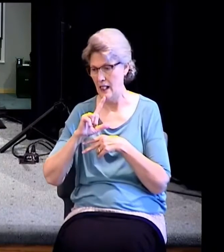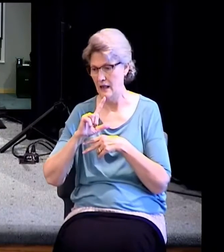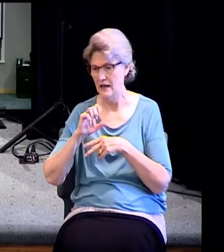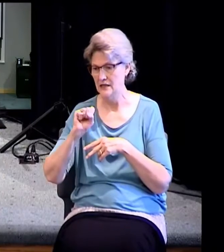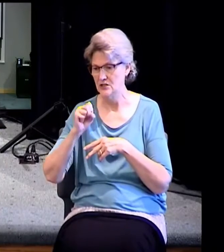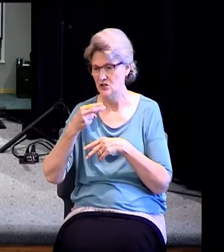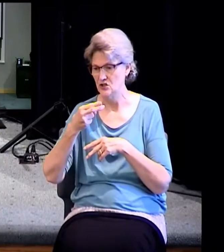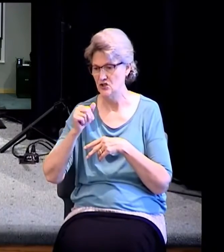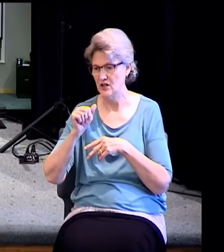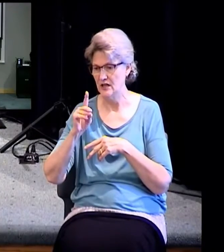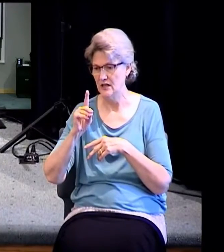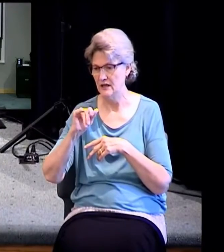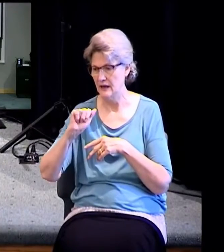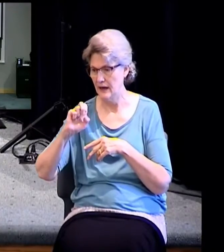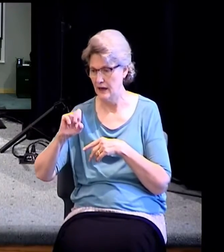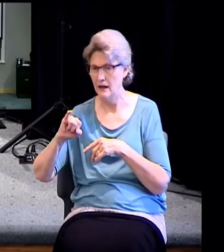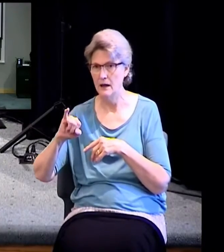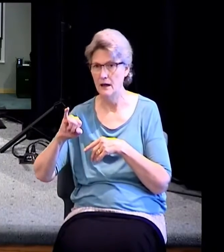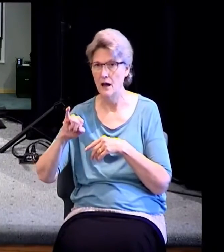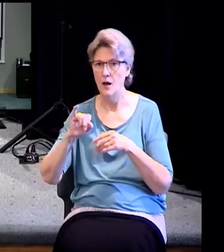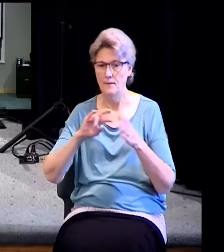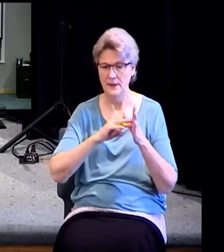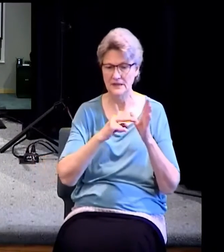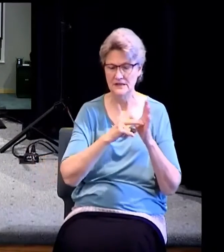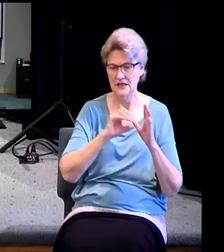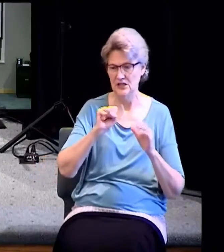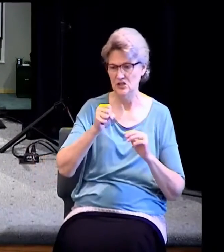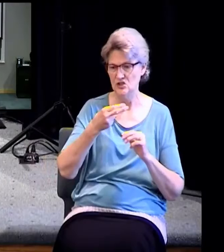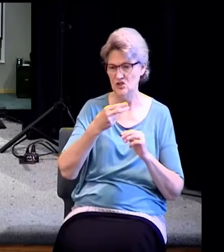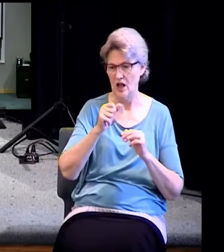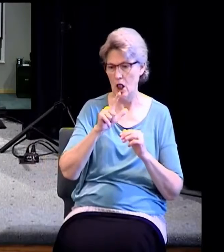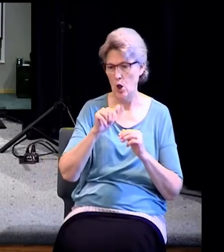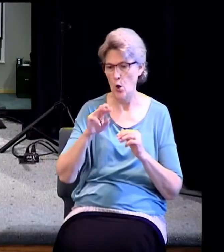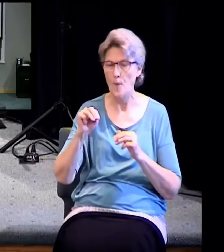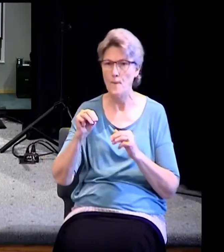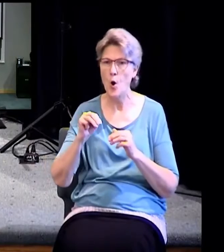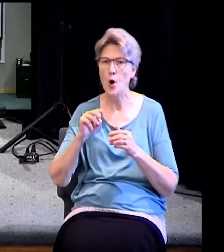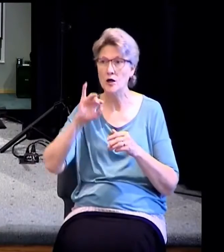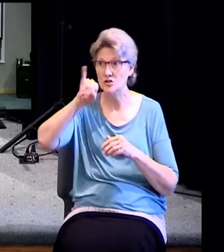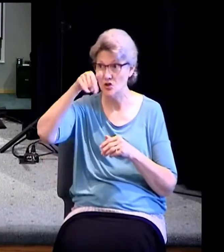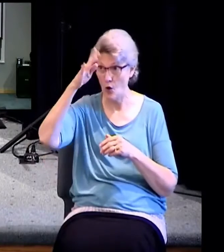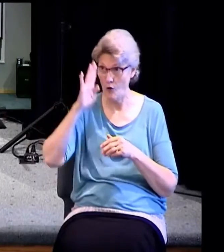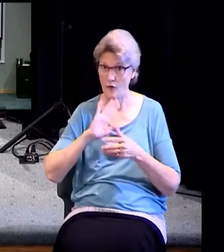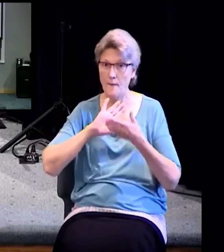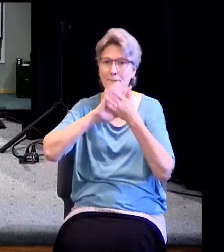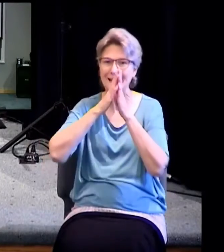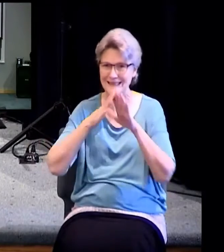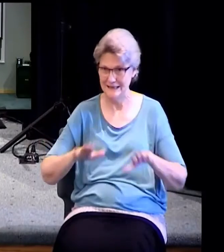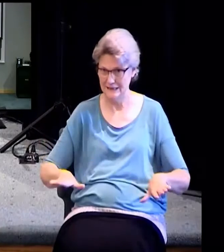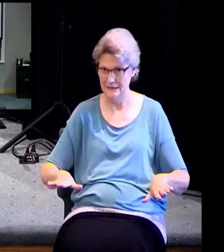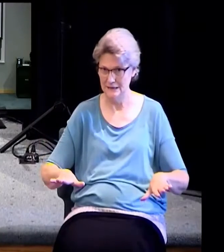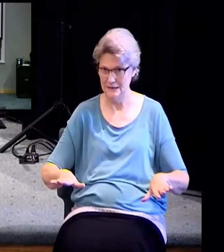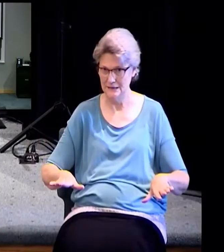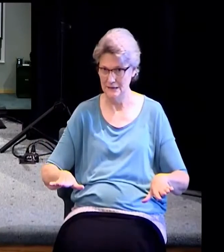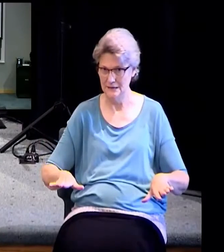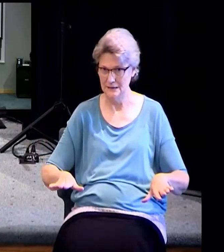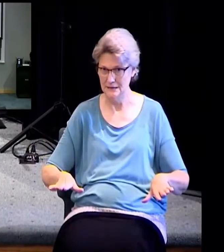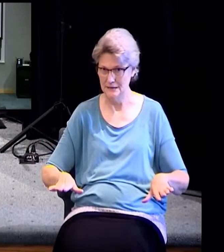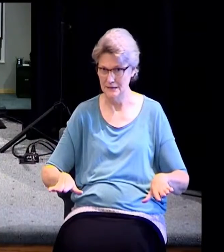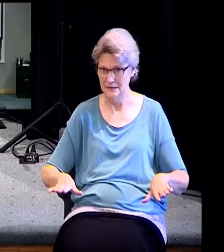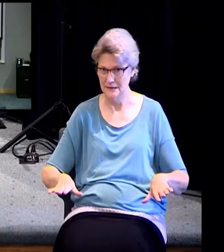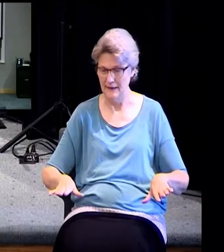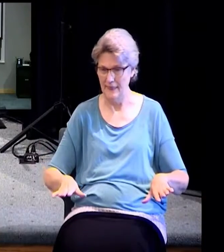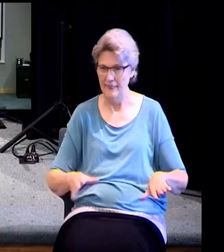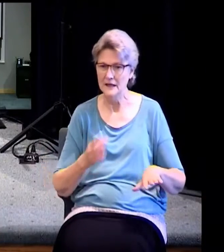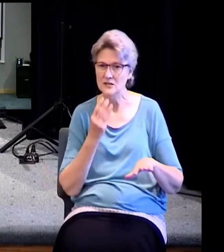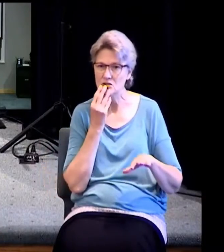one. But it also means Shalom, Jehovah Shalom, our peace and our wholeness. The